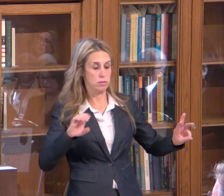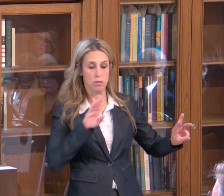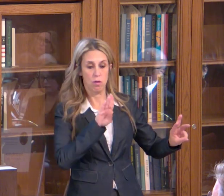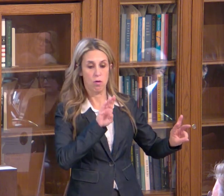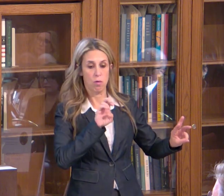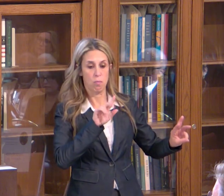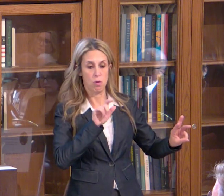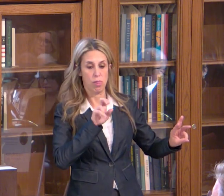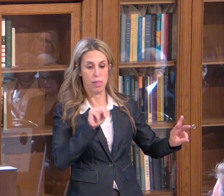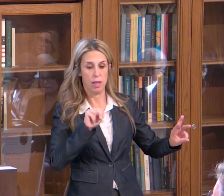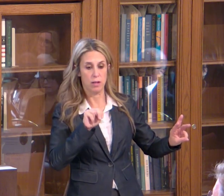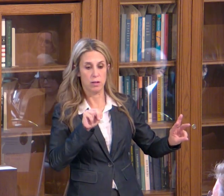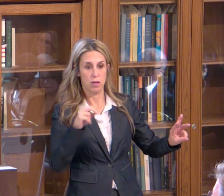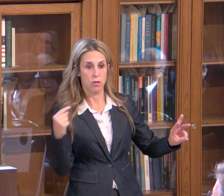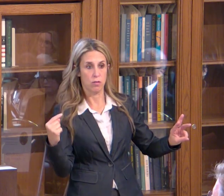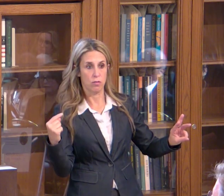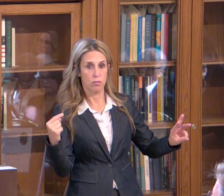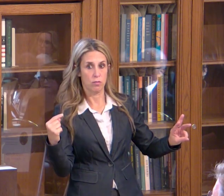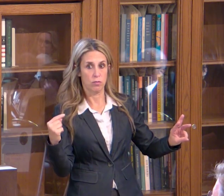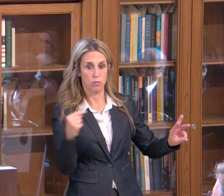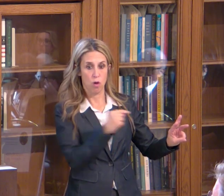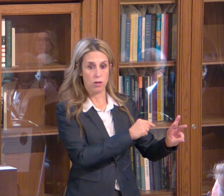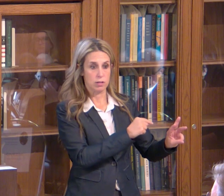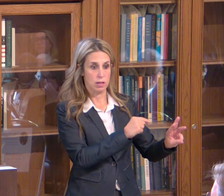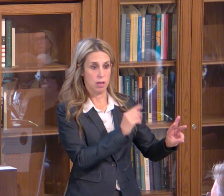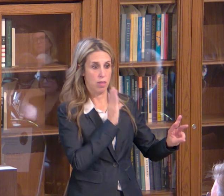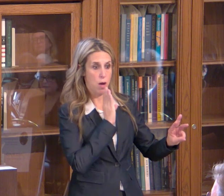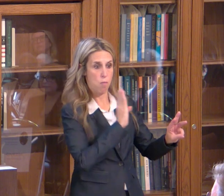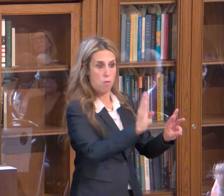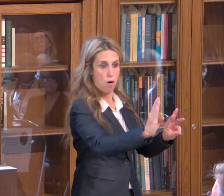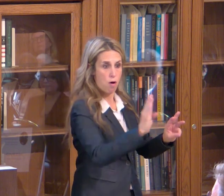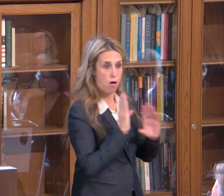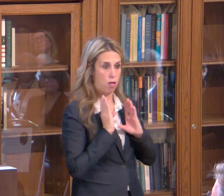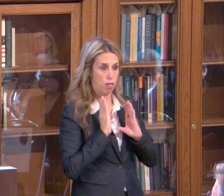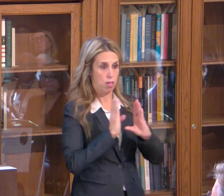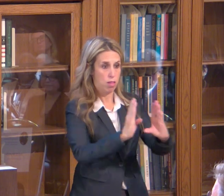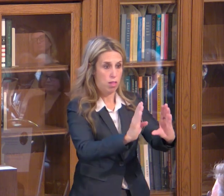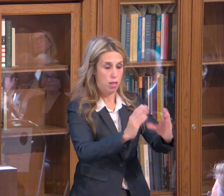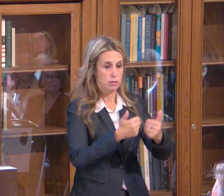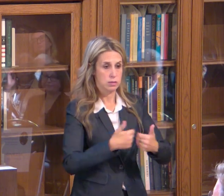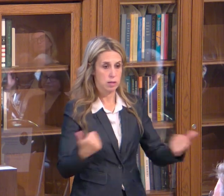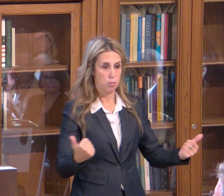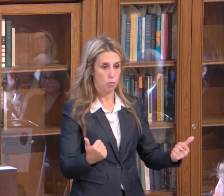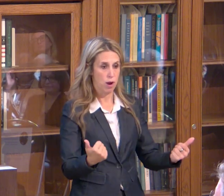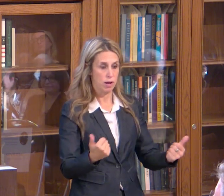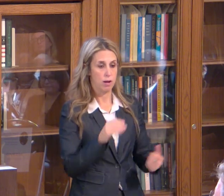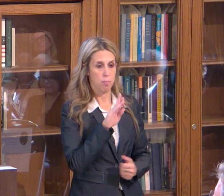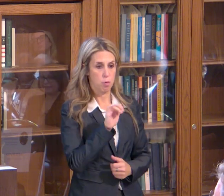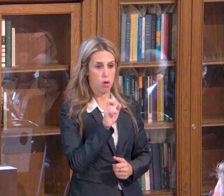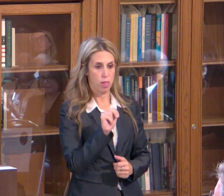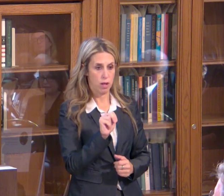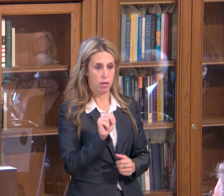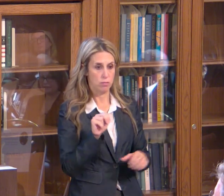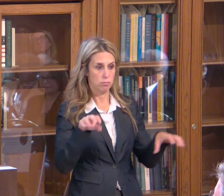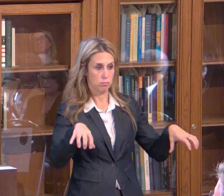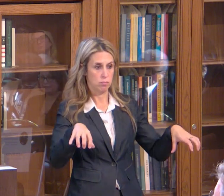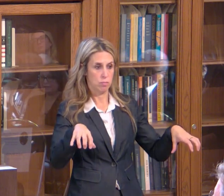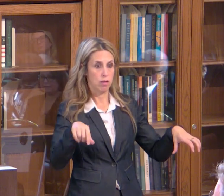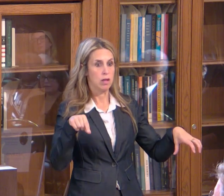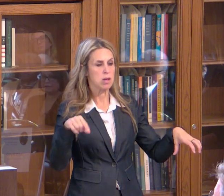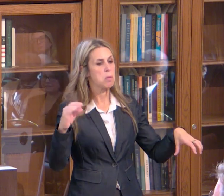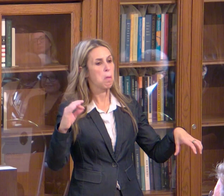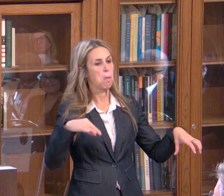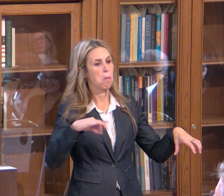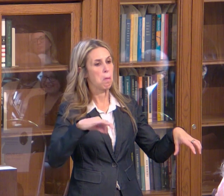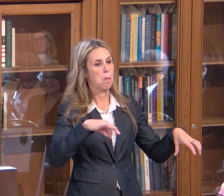Berlin those that was the wall that separated the the two berlins but he was going to the library to return